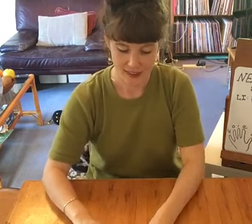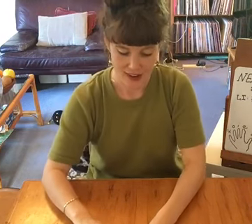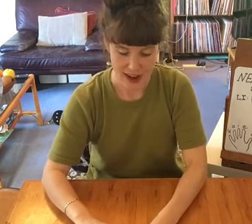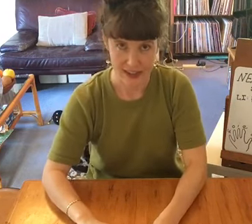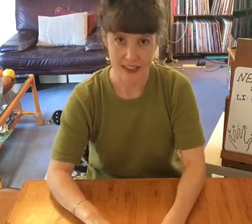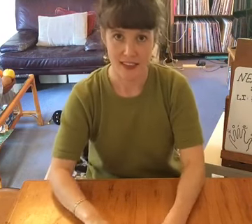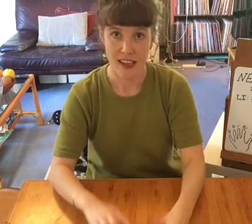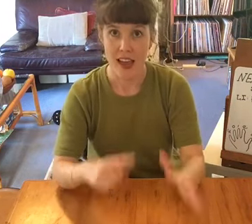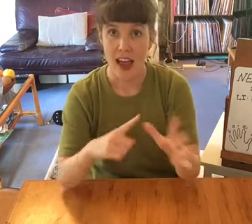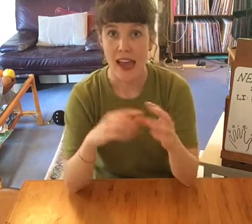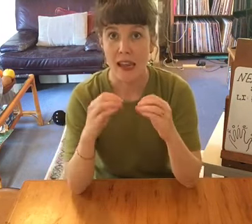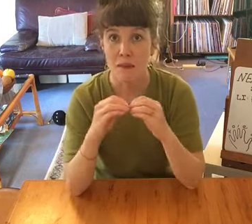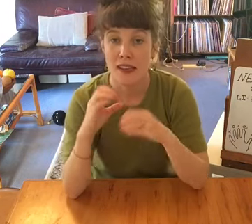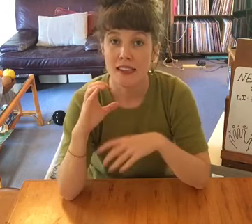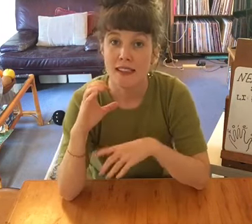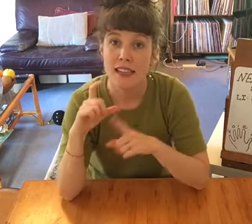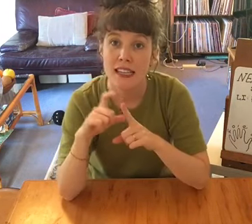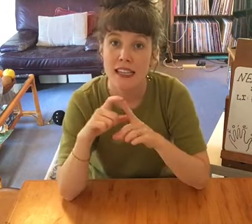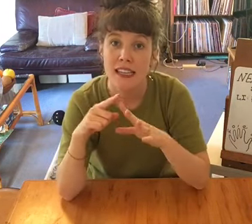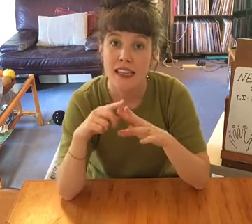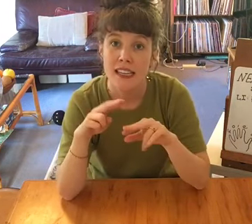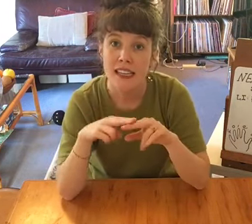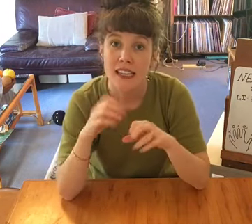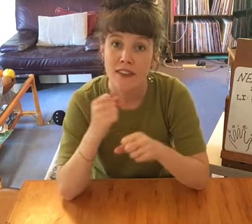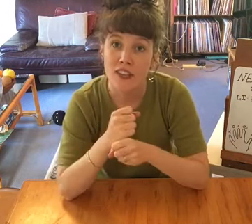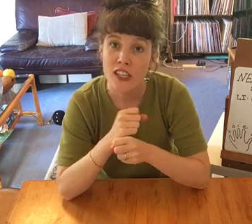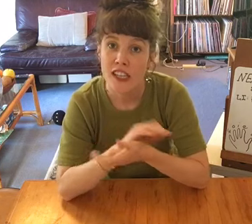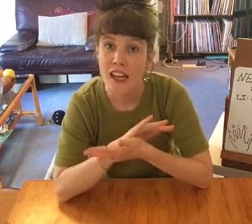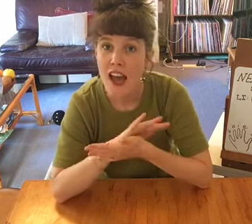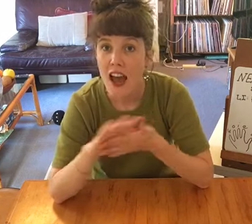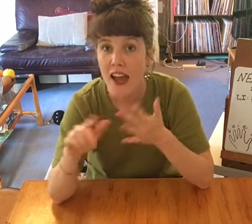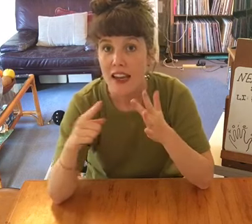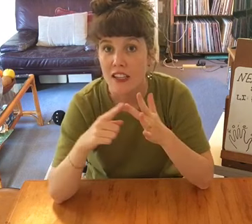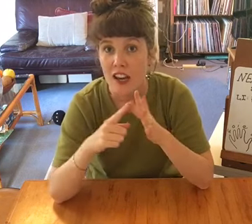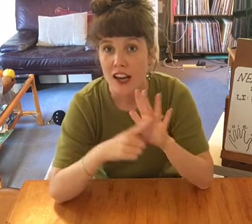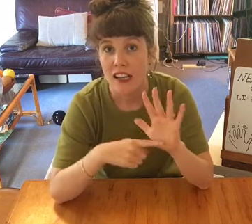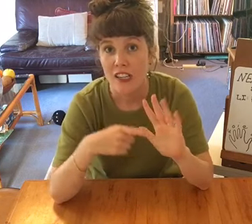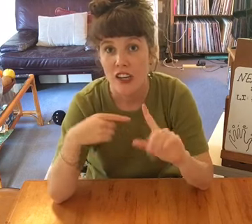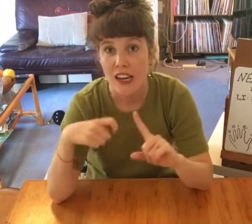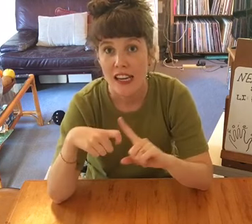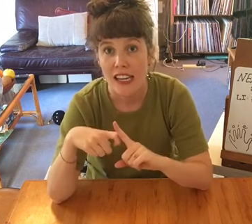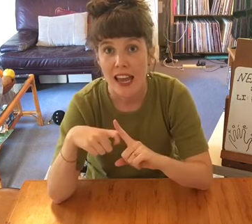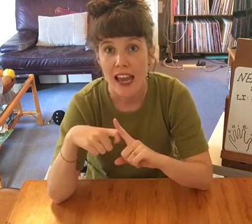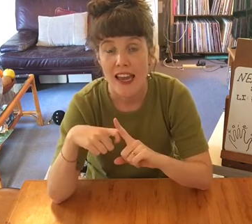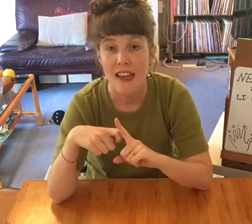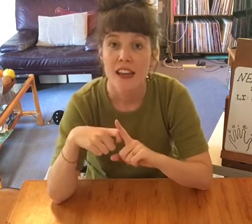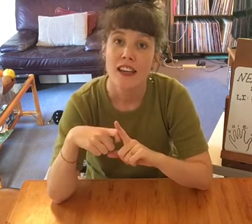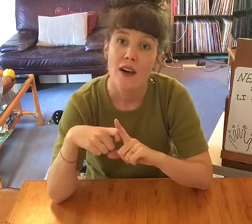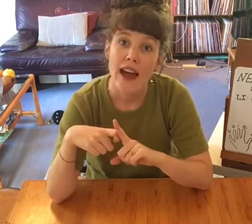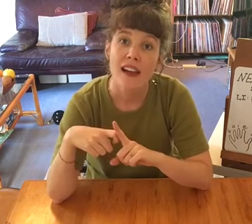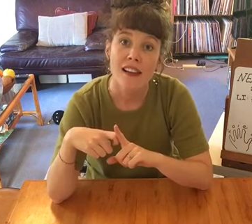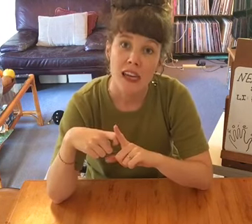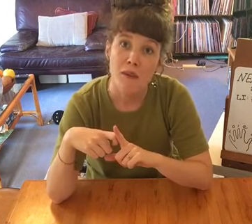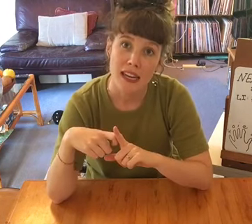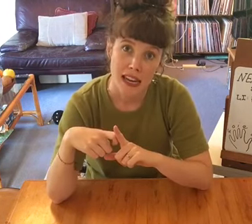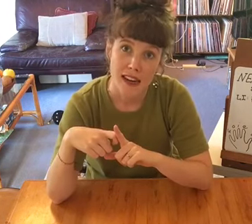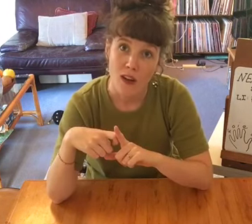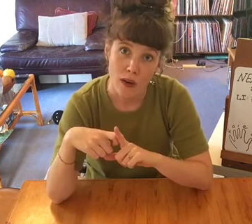Alright, A, B, C, D, E, F, G, H, I, J, K. Now L, M and N are quite easy